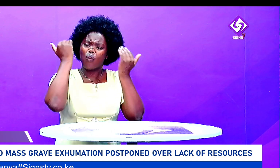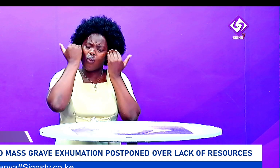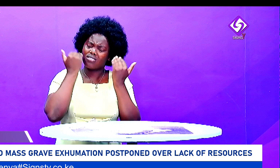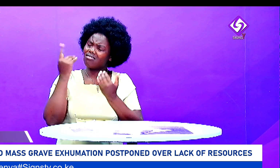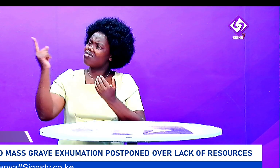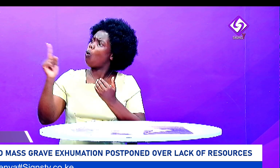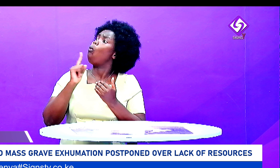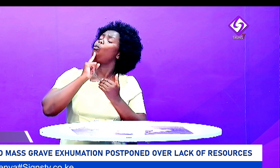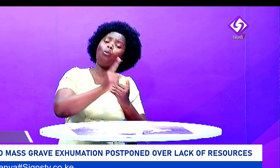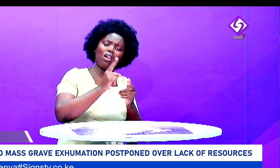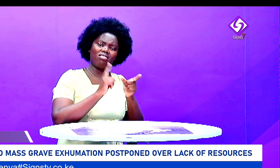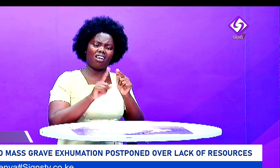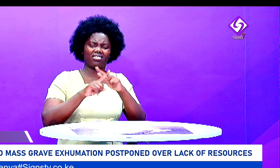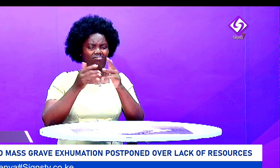necessary court orders.